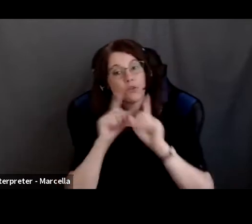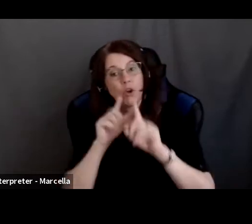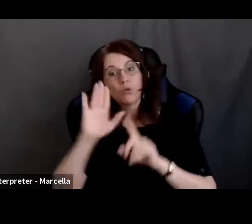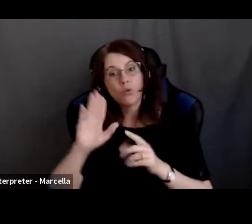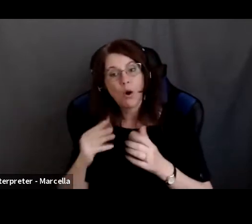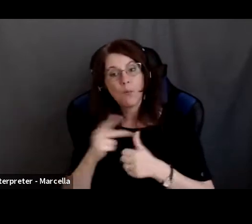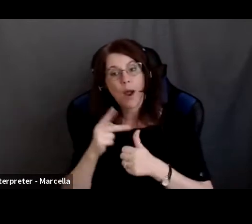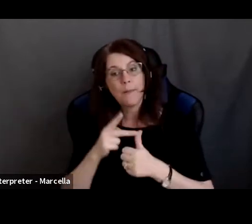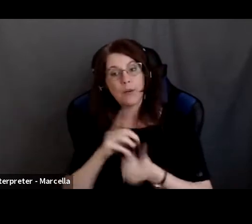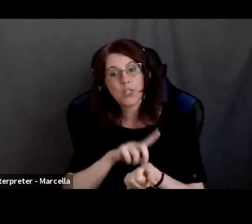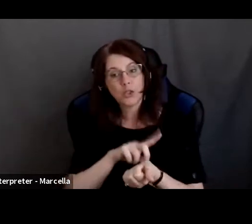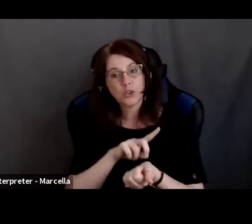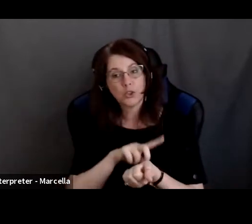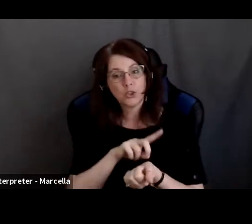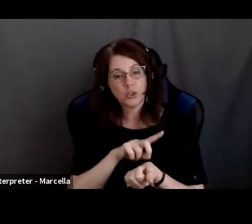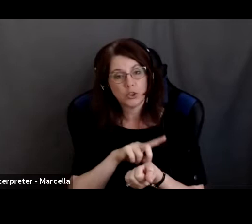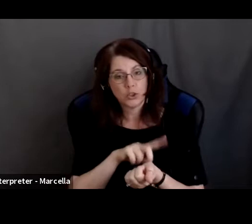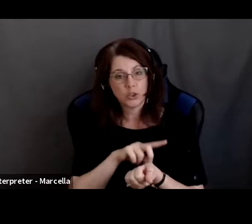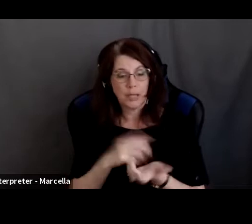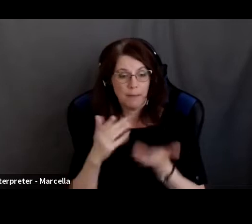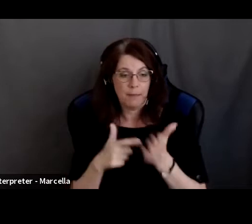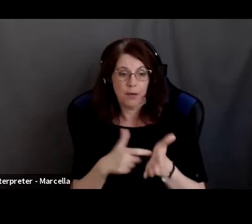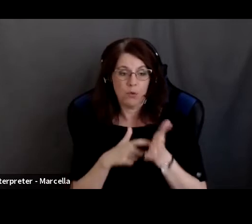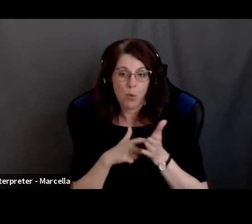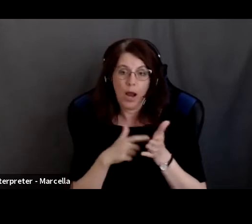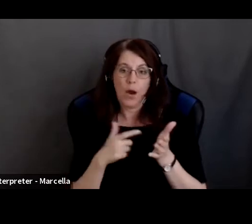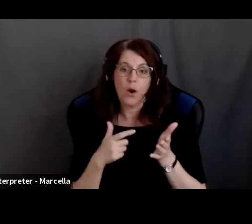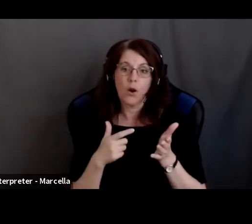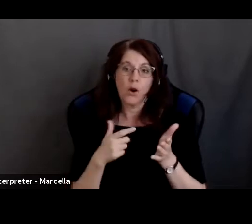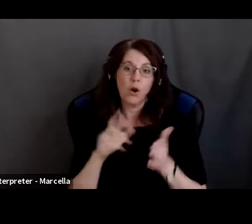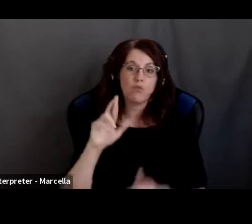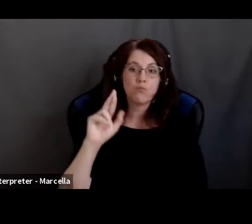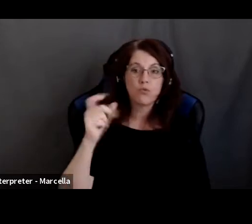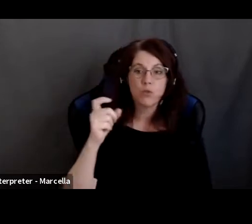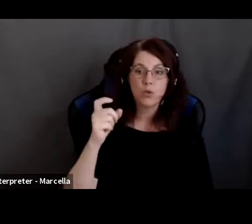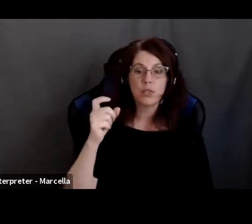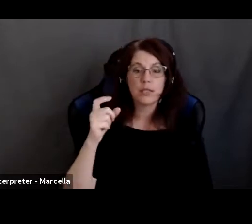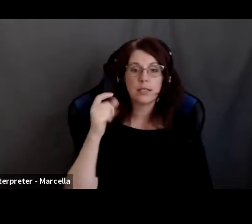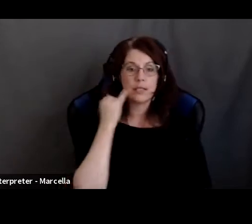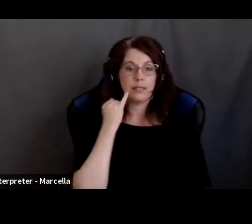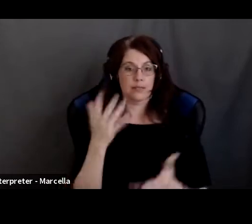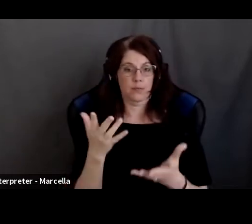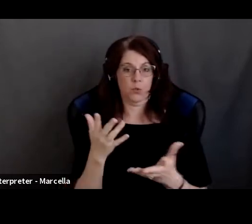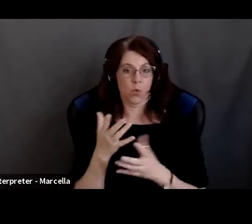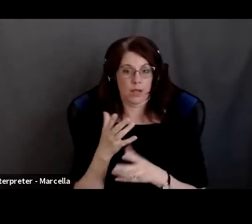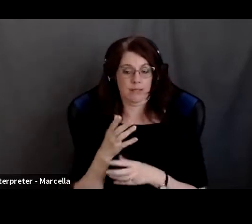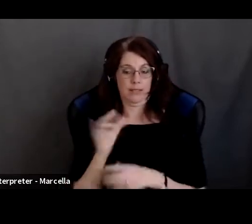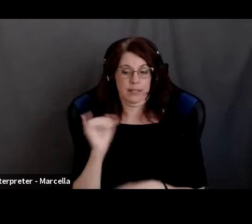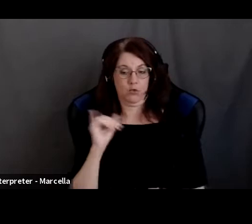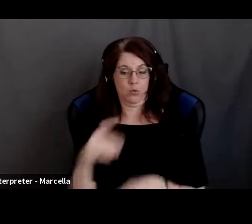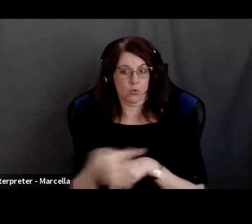physician. It may require a prescription if you're going to get insurance to cover